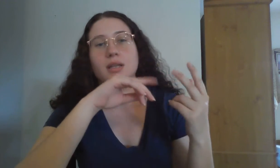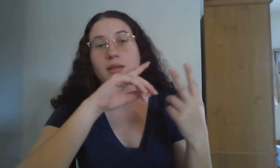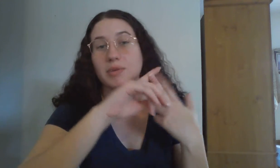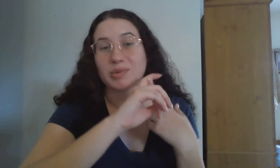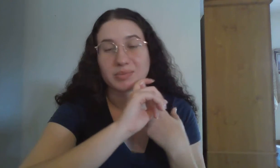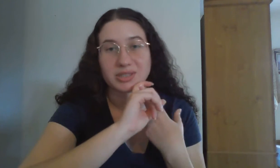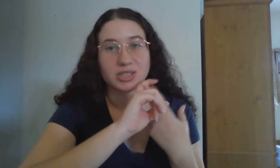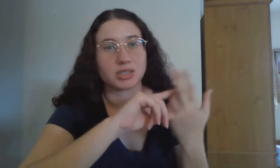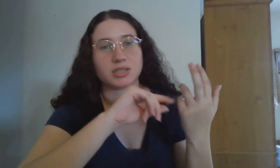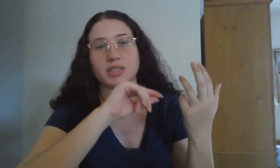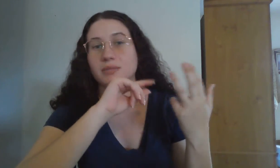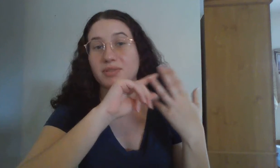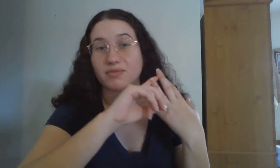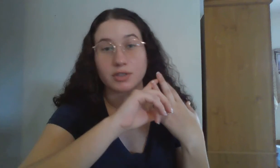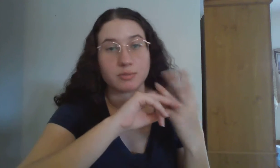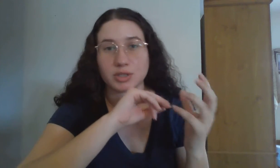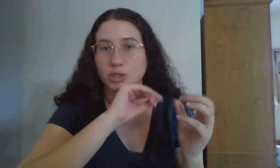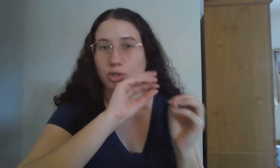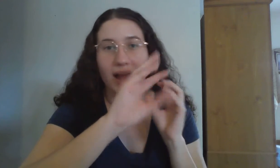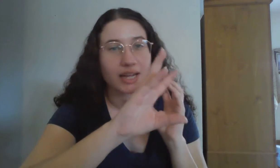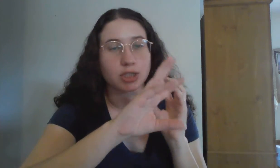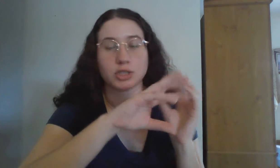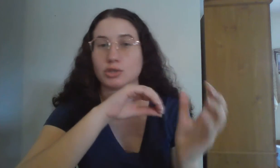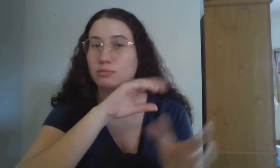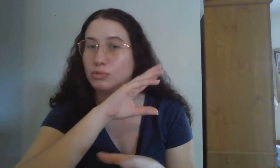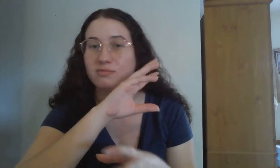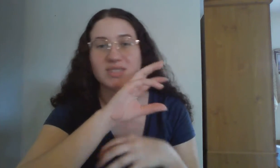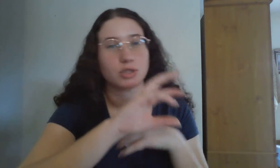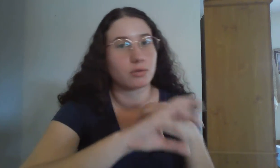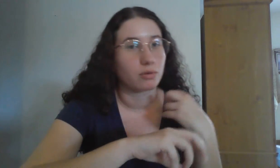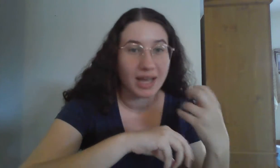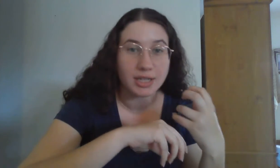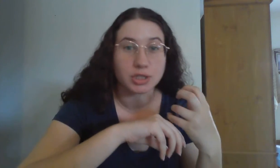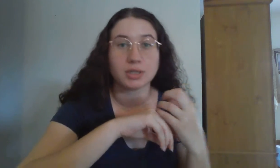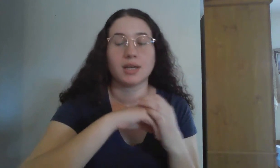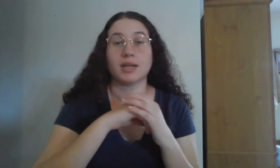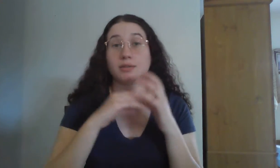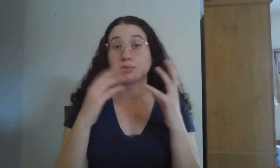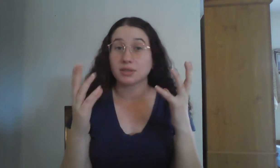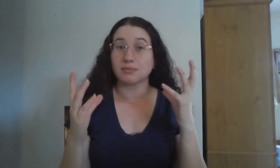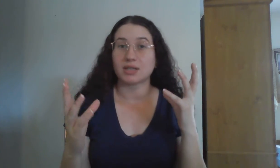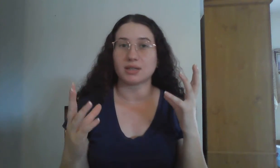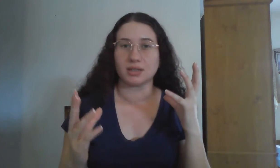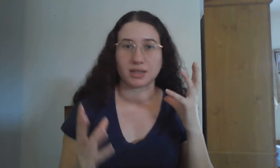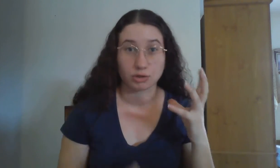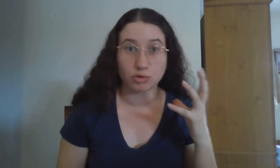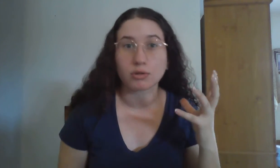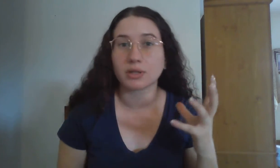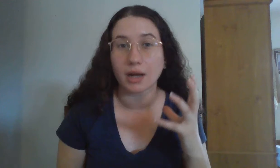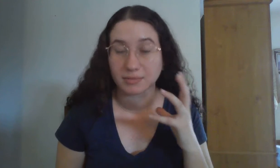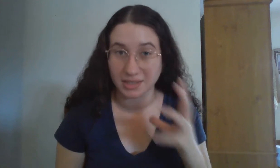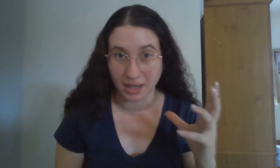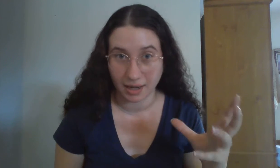can be prepositions, they can be verbs and show action and show movement and show location, and they really make a story come to